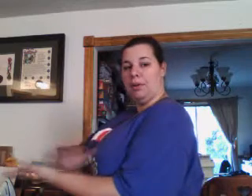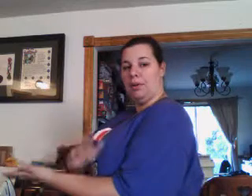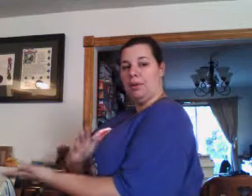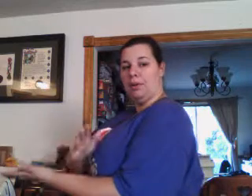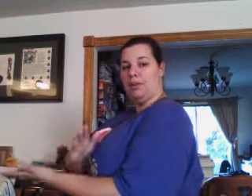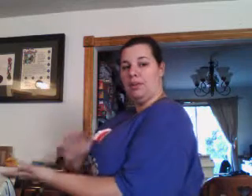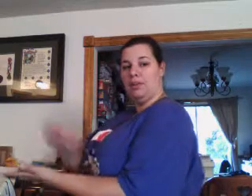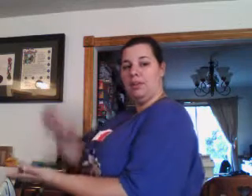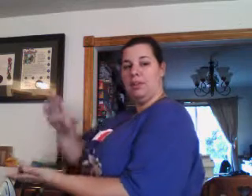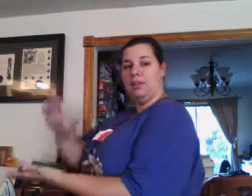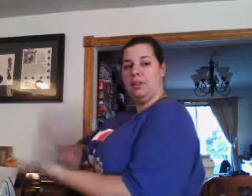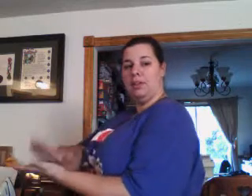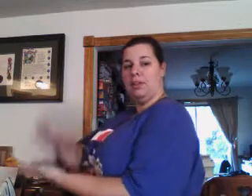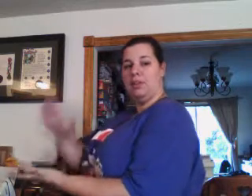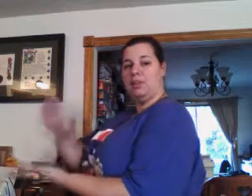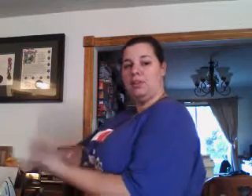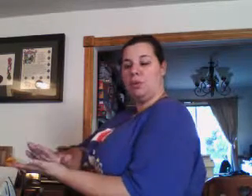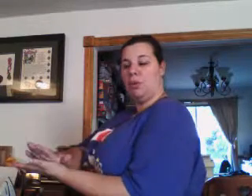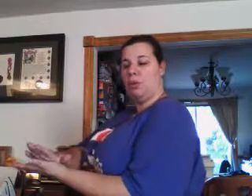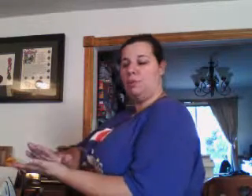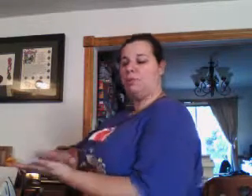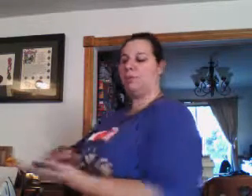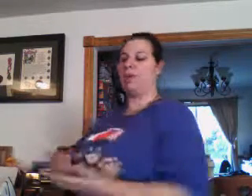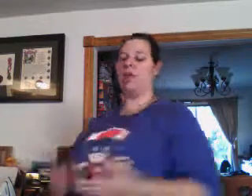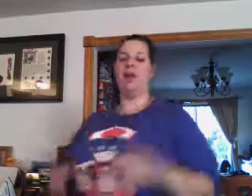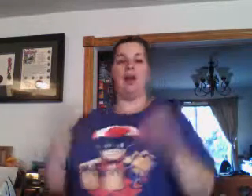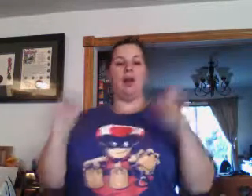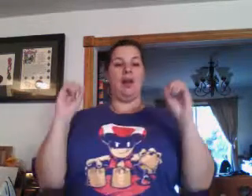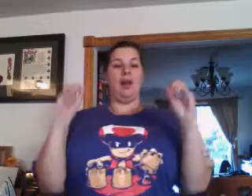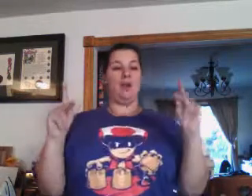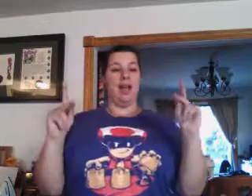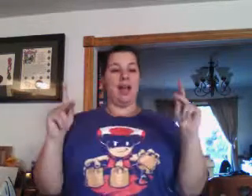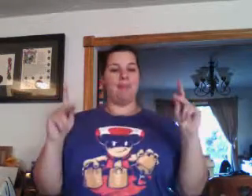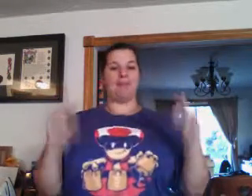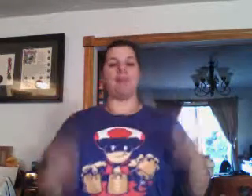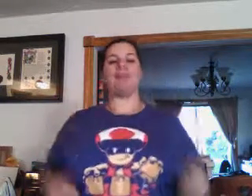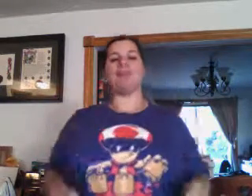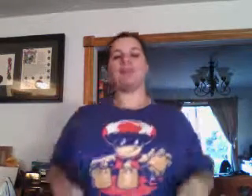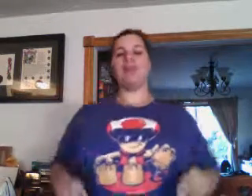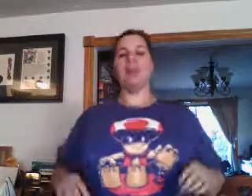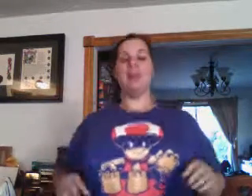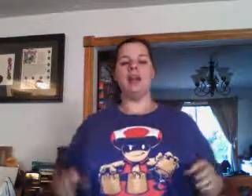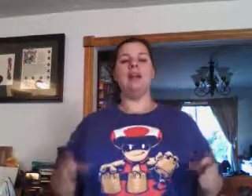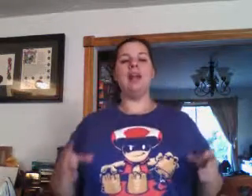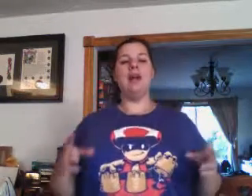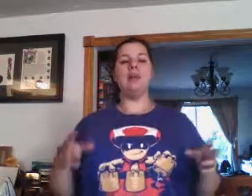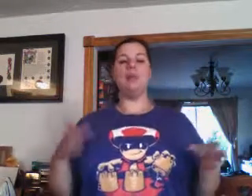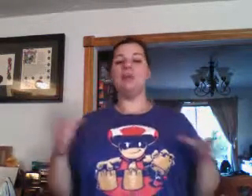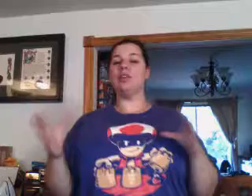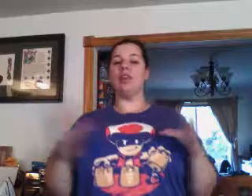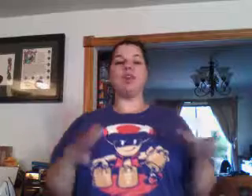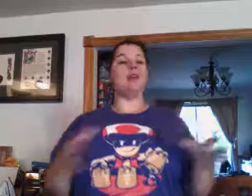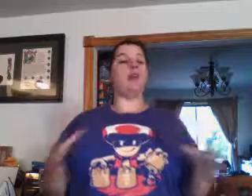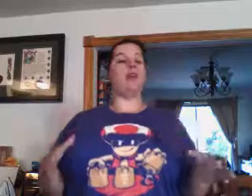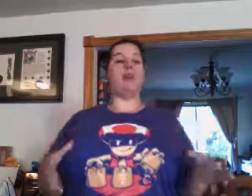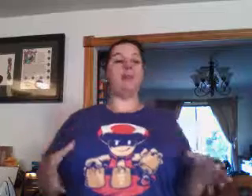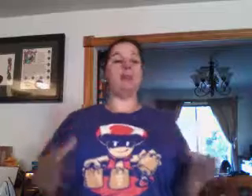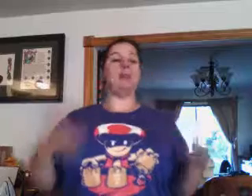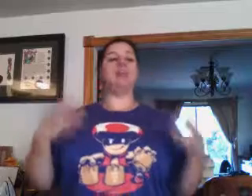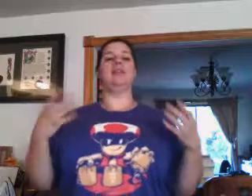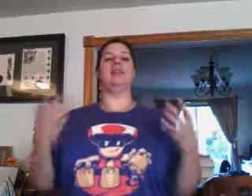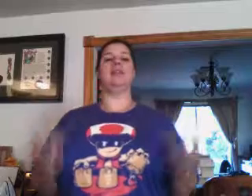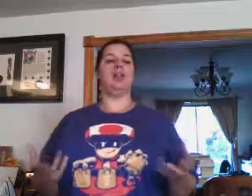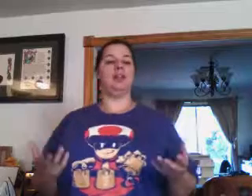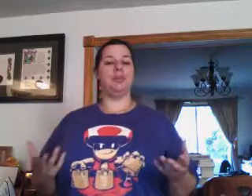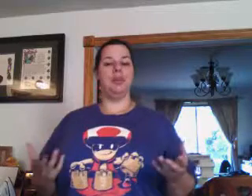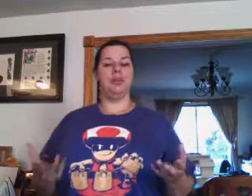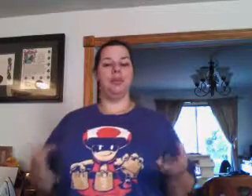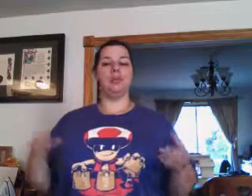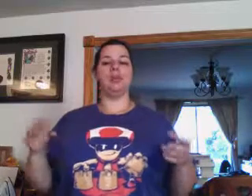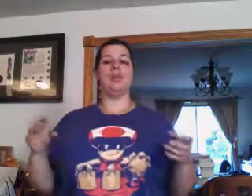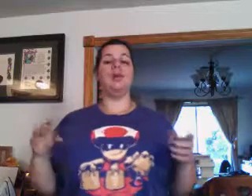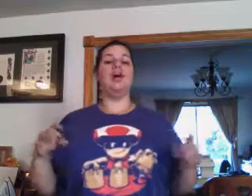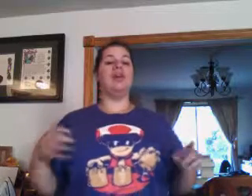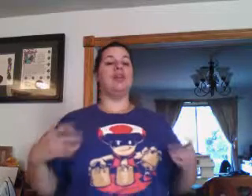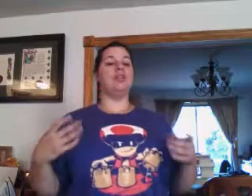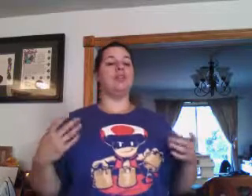Paper, school. Okay. Now, we're talking about going places and getting directions, so let's do a